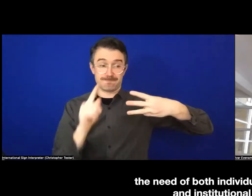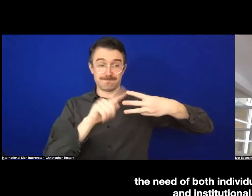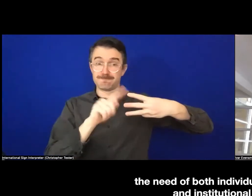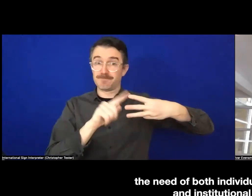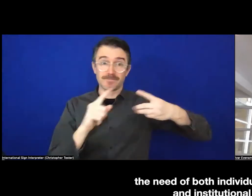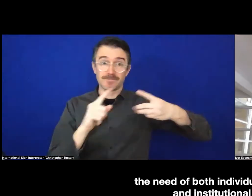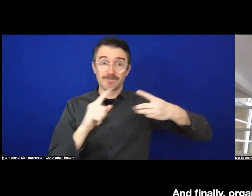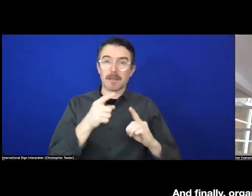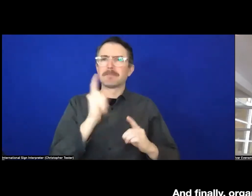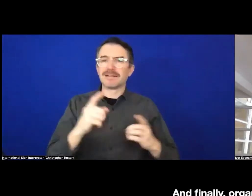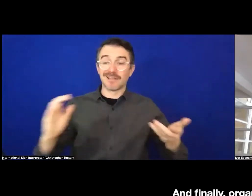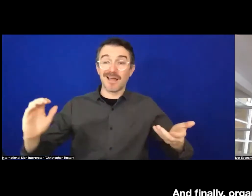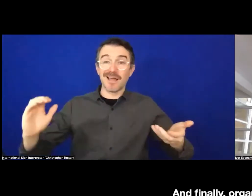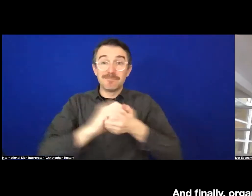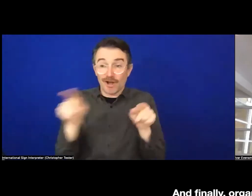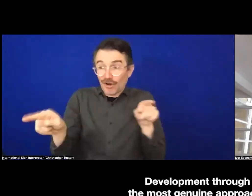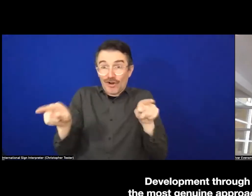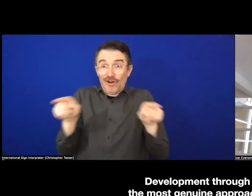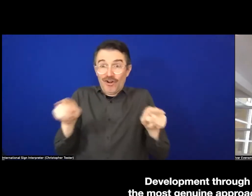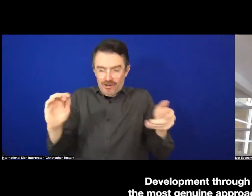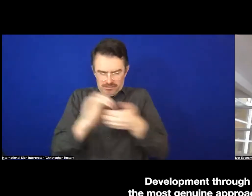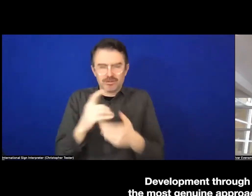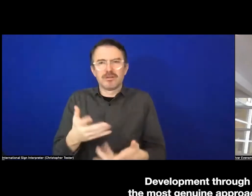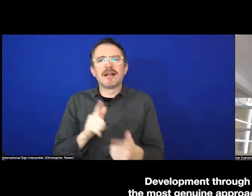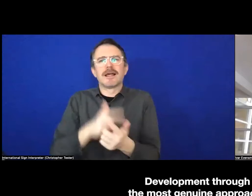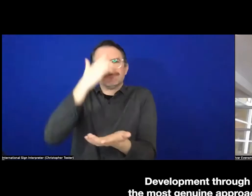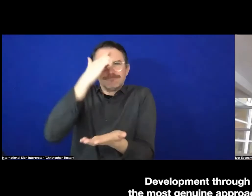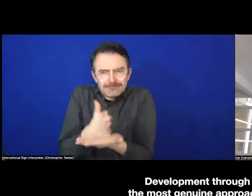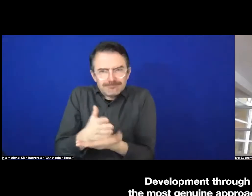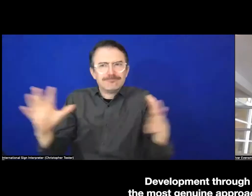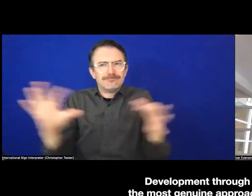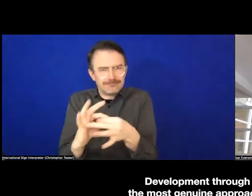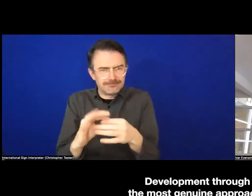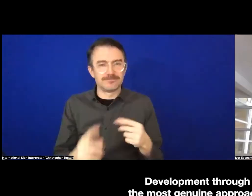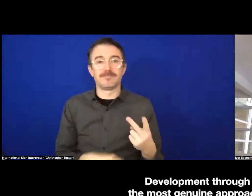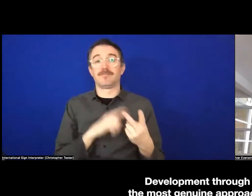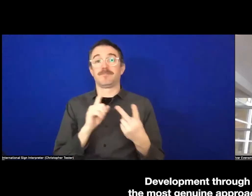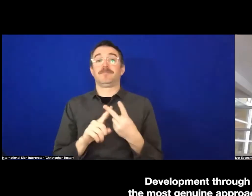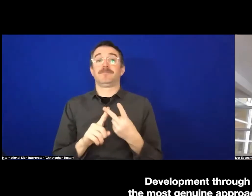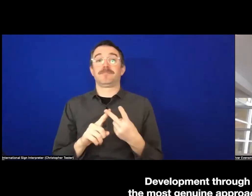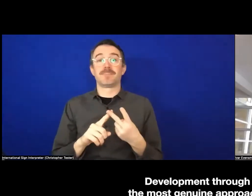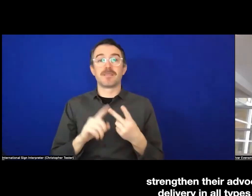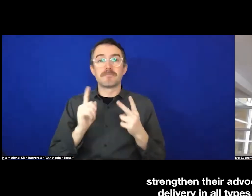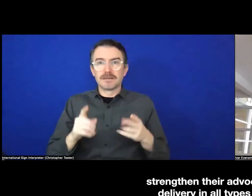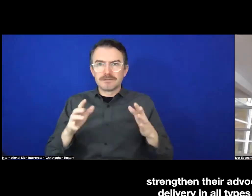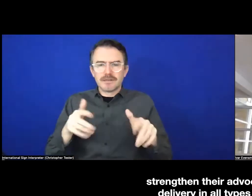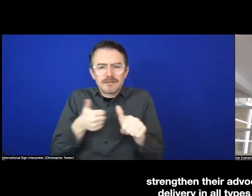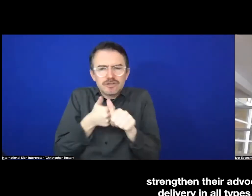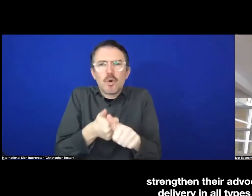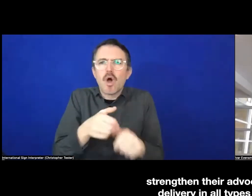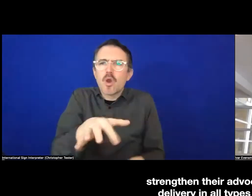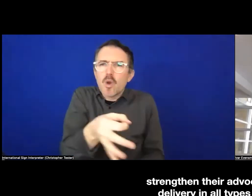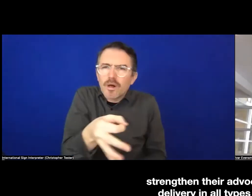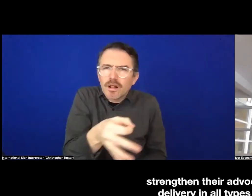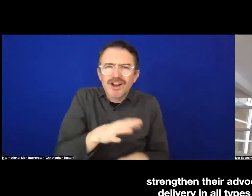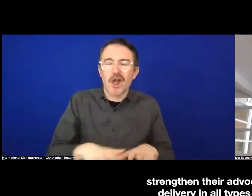and institutional capacities. And finally, organizational development through partnerships is the most genuine approach to help partners